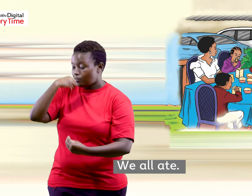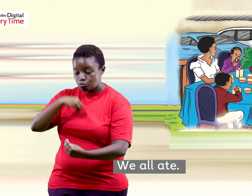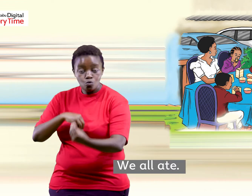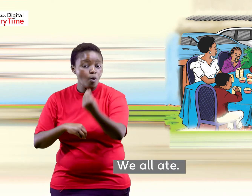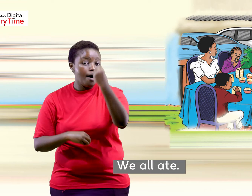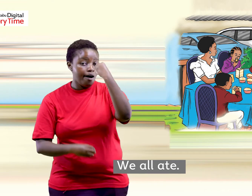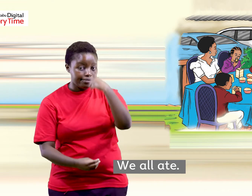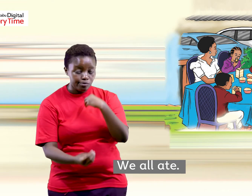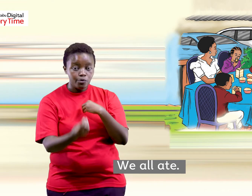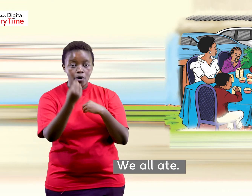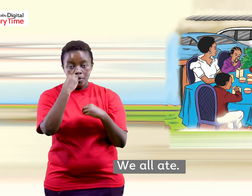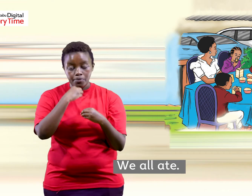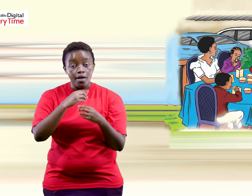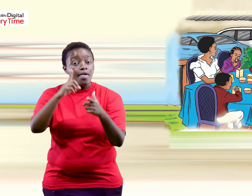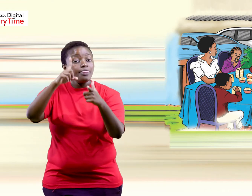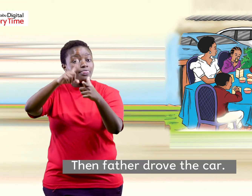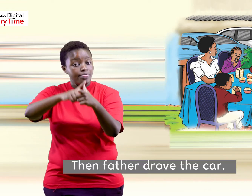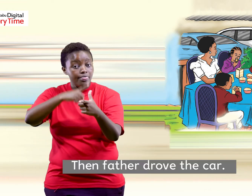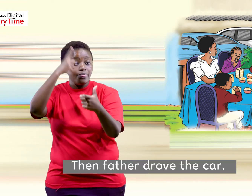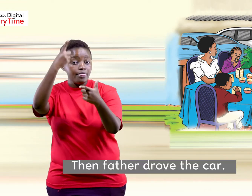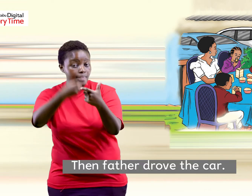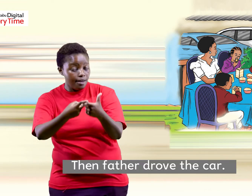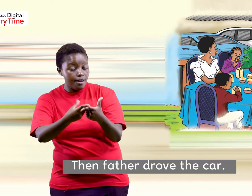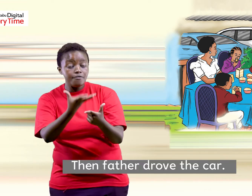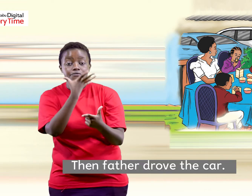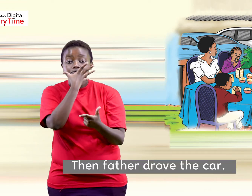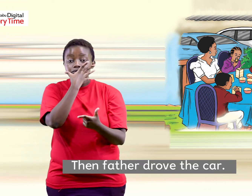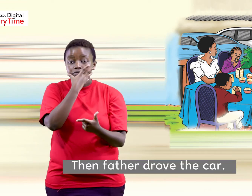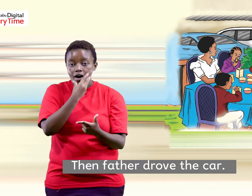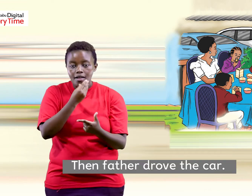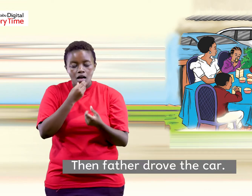We all ate. Then father drove the car.